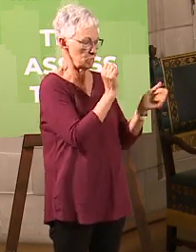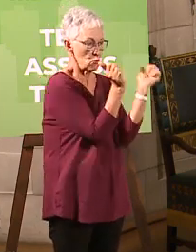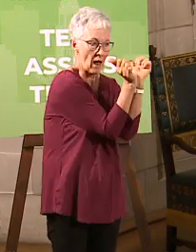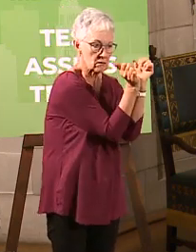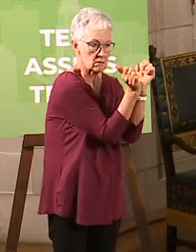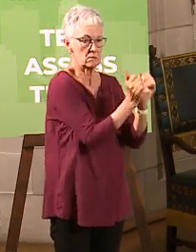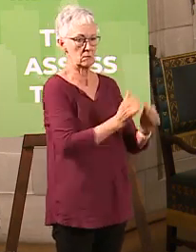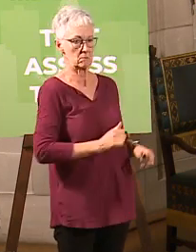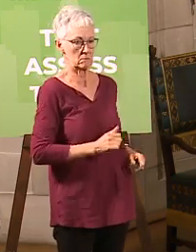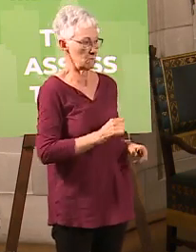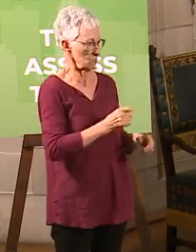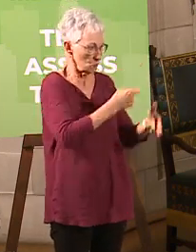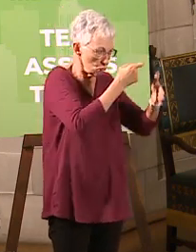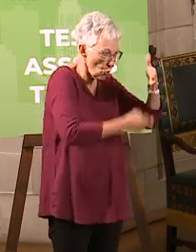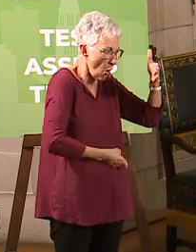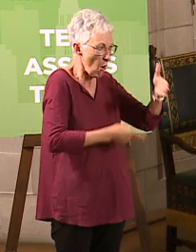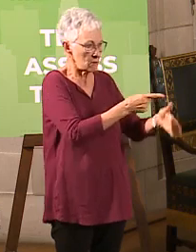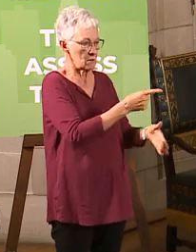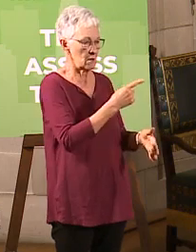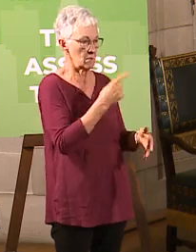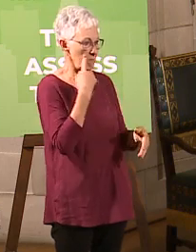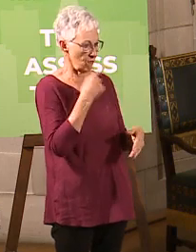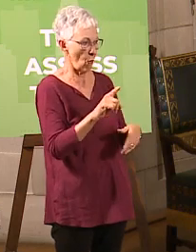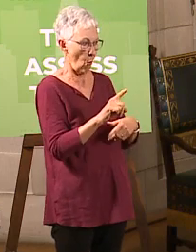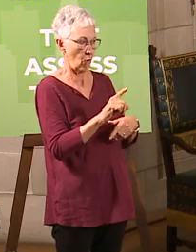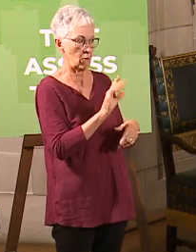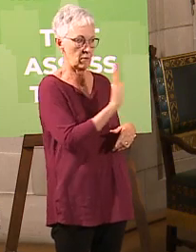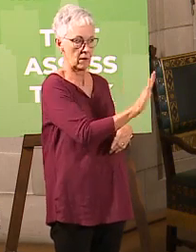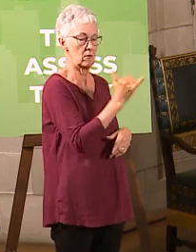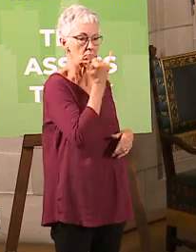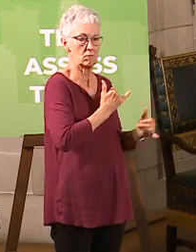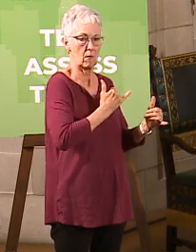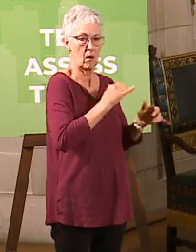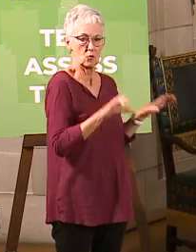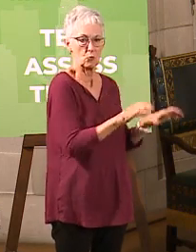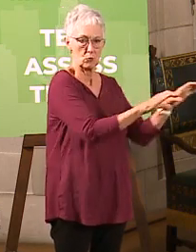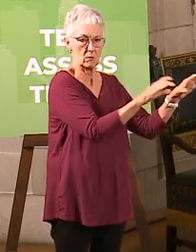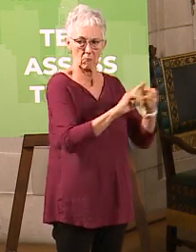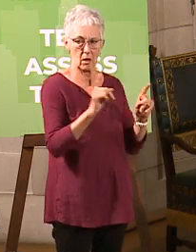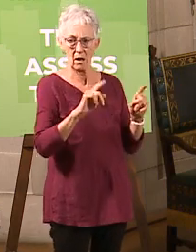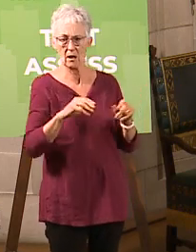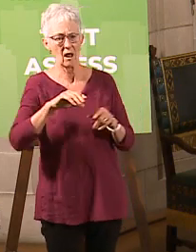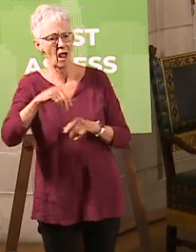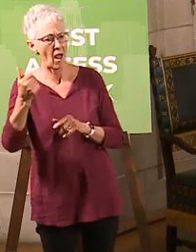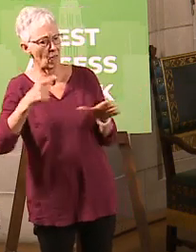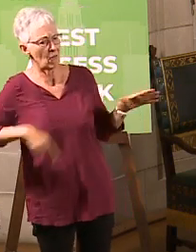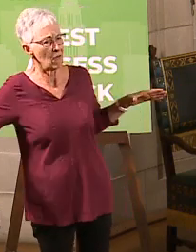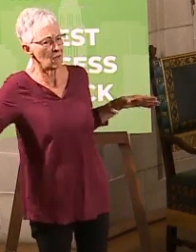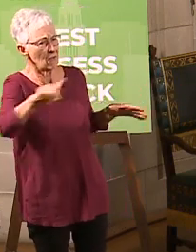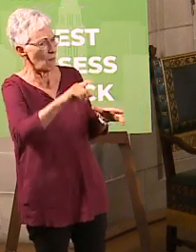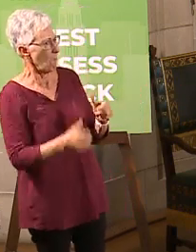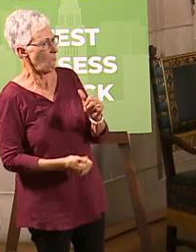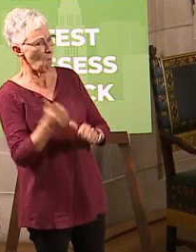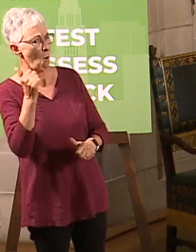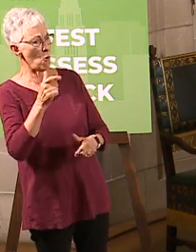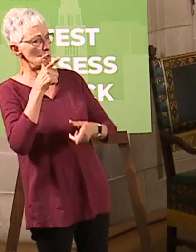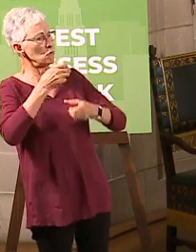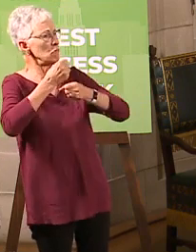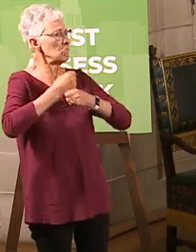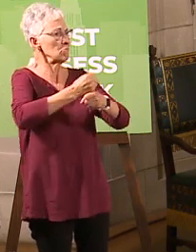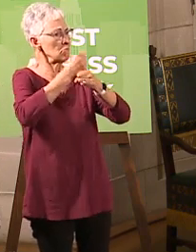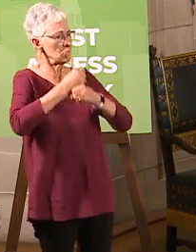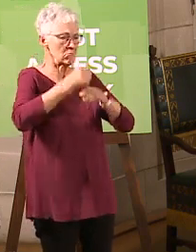of color, can I say specifically what I'm talking about? So for example, I'll take the most recent example is this pandemic. We've had calls with leaders in